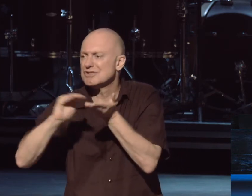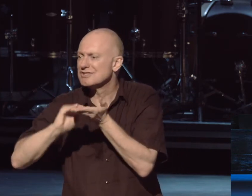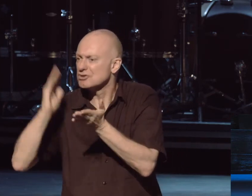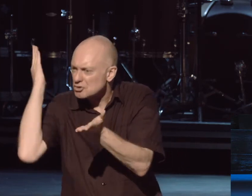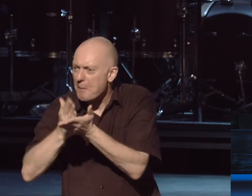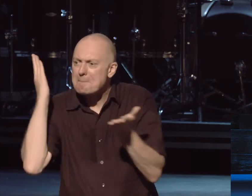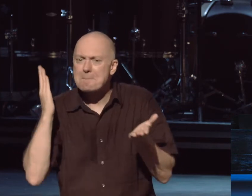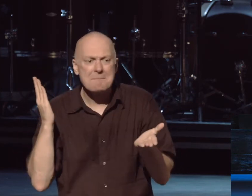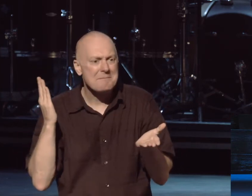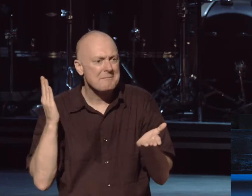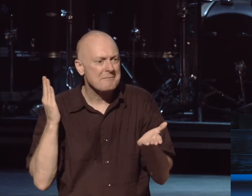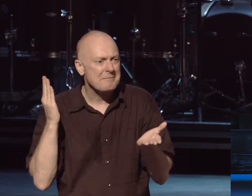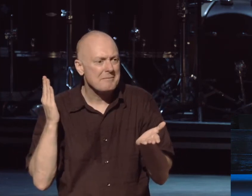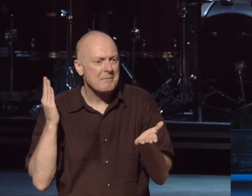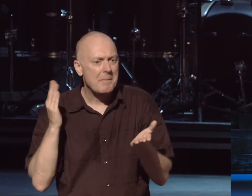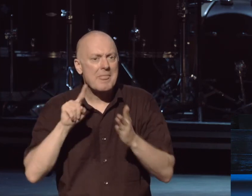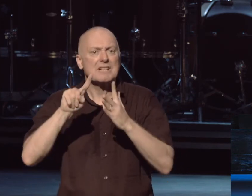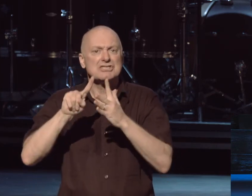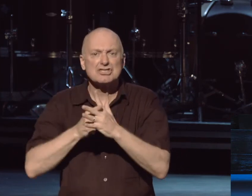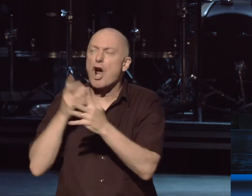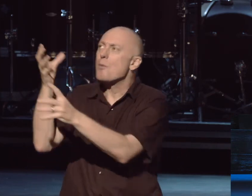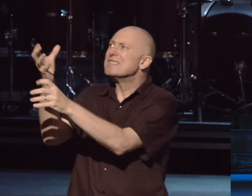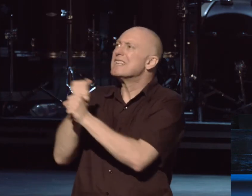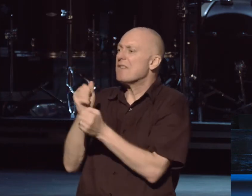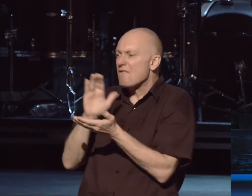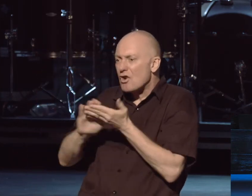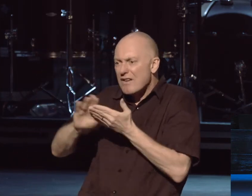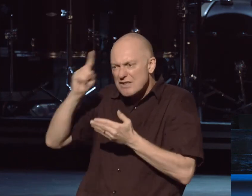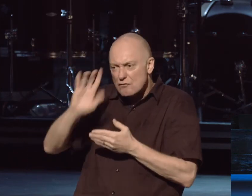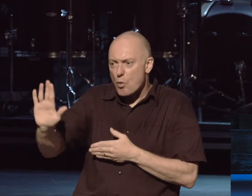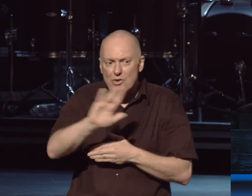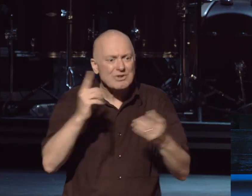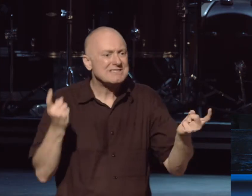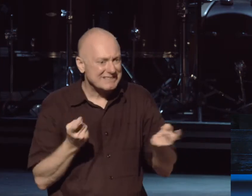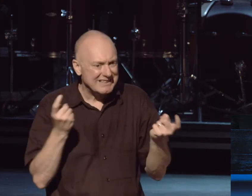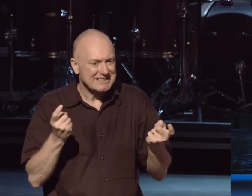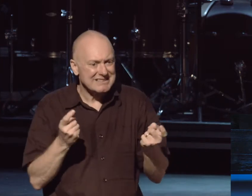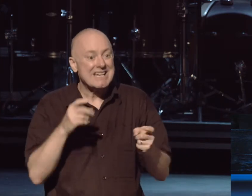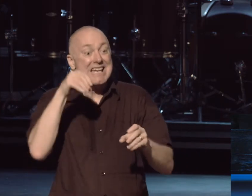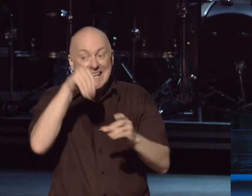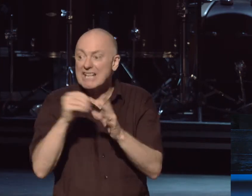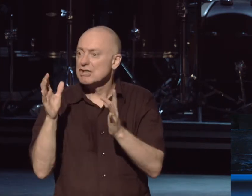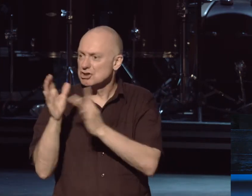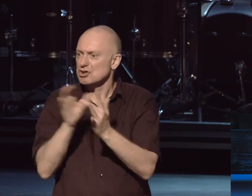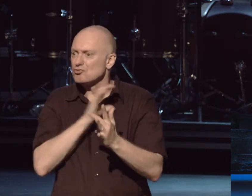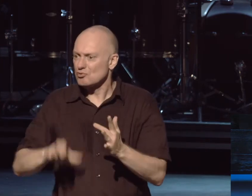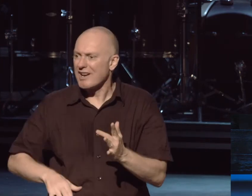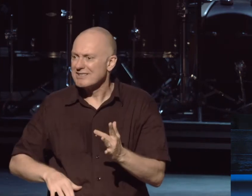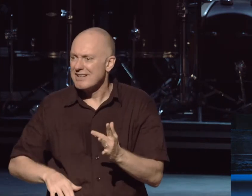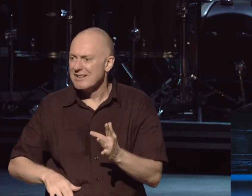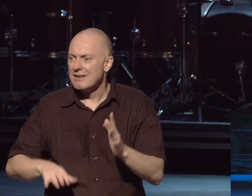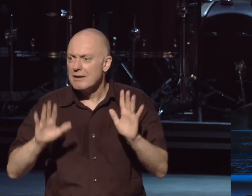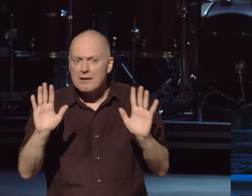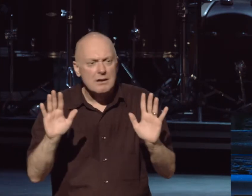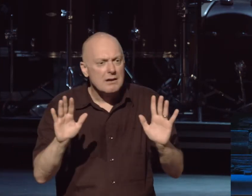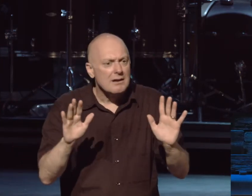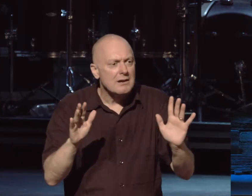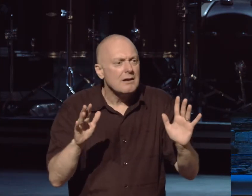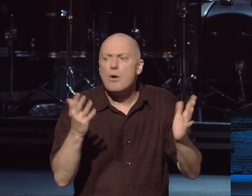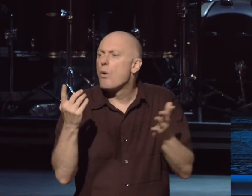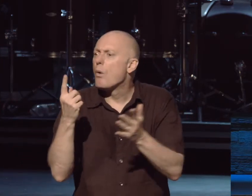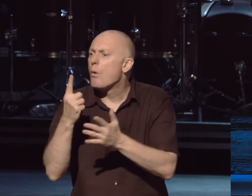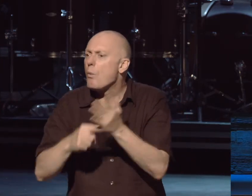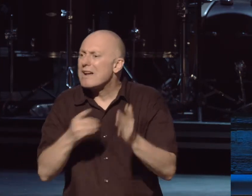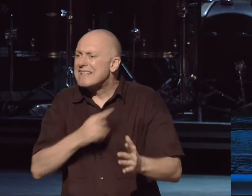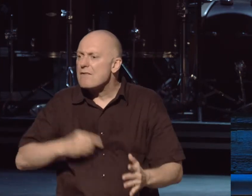And start receiving forgiveness for your sins in Jesus Christ. Again, what did David know? He knew that his